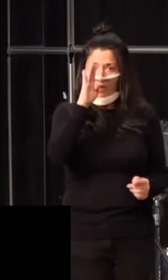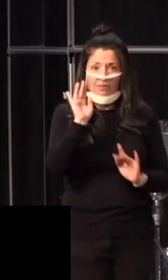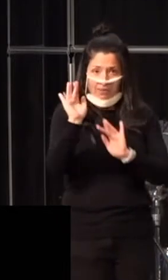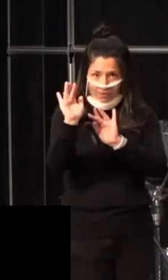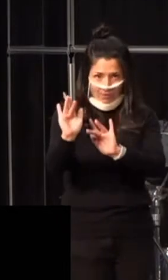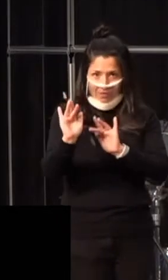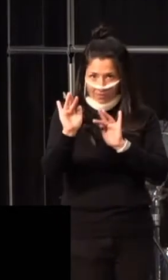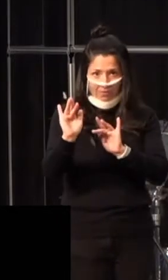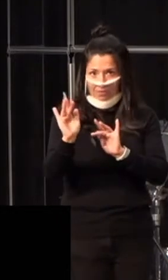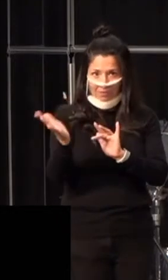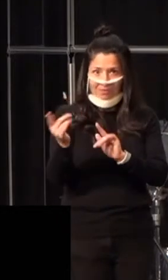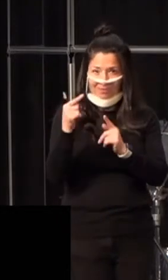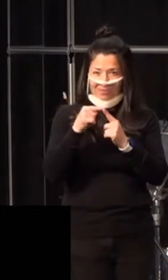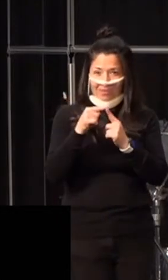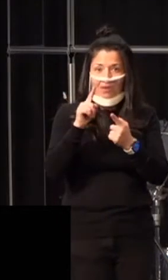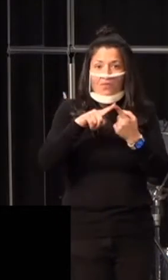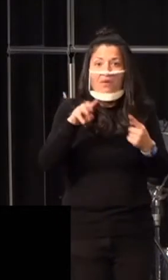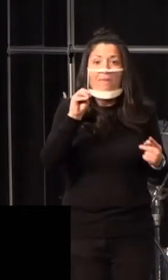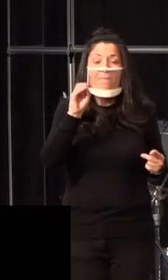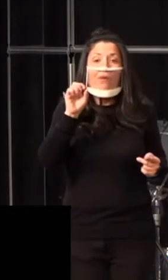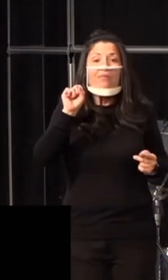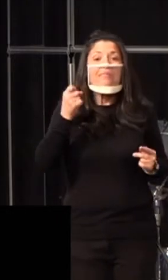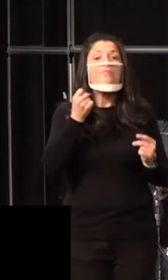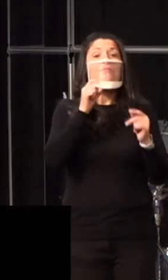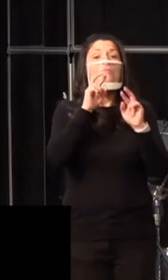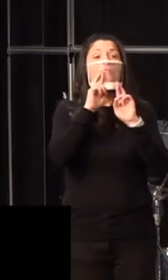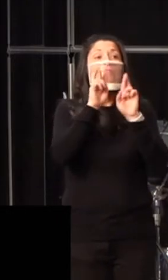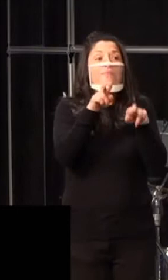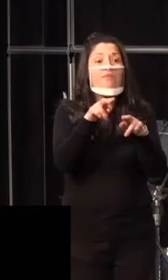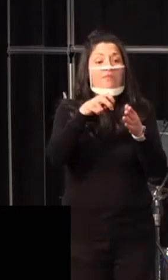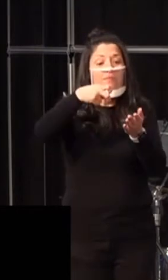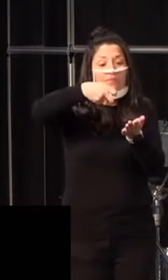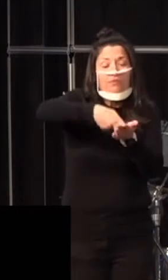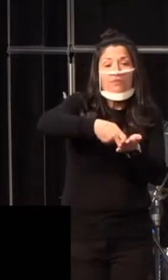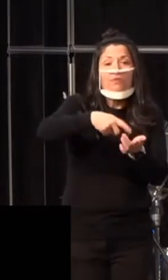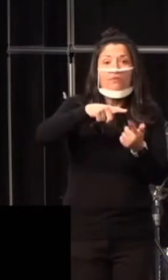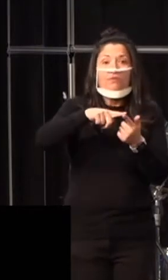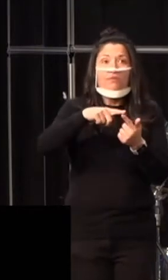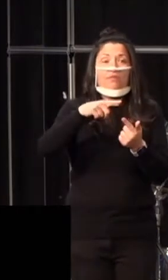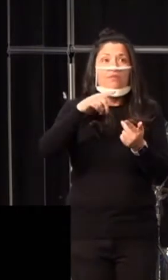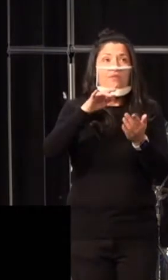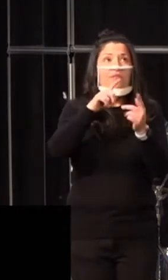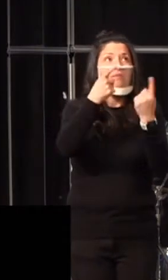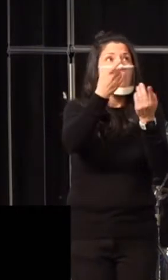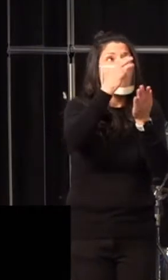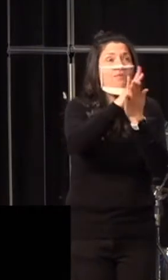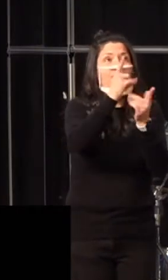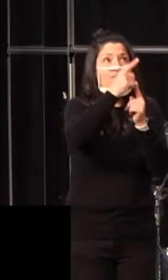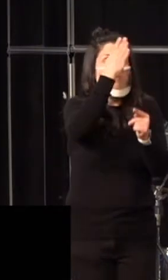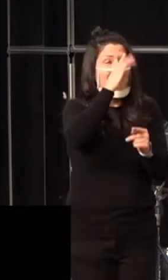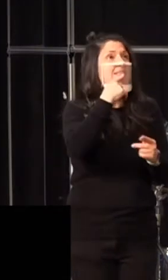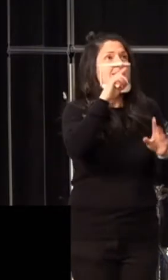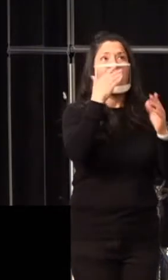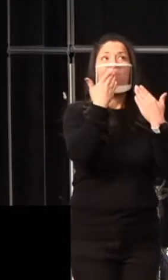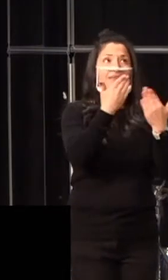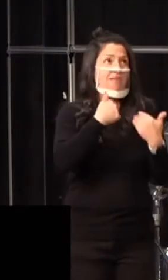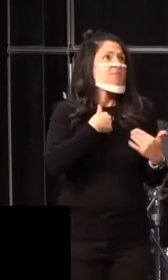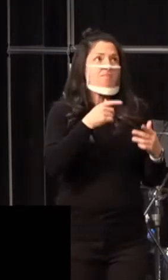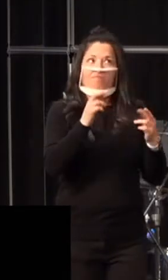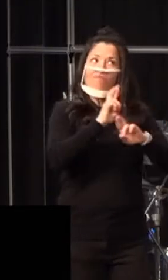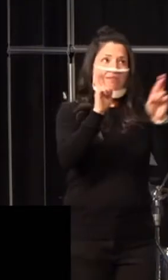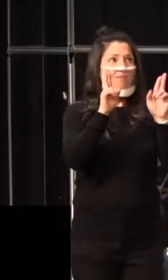grace. And what's Moses' response? Does he drop on his knees and give glory to God and say, thanks, I'm game?